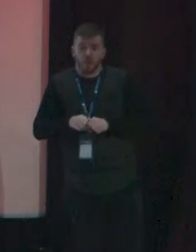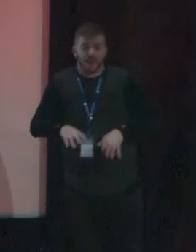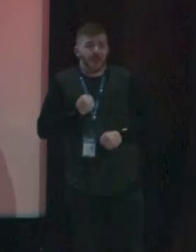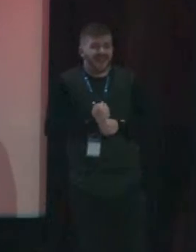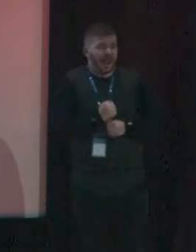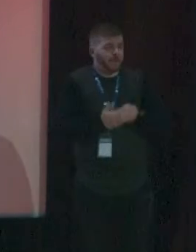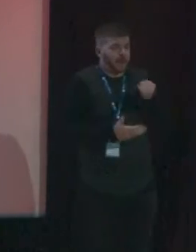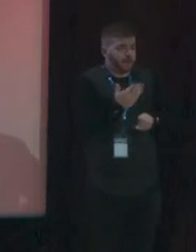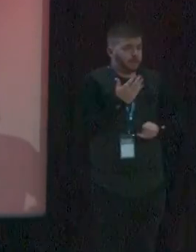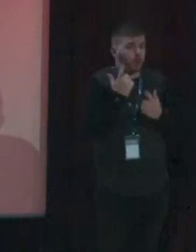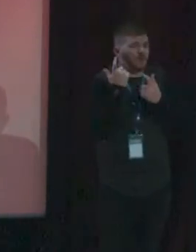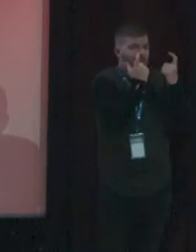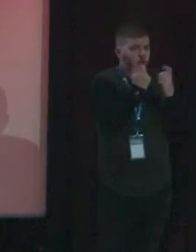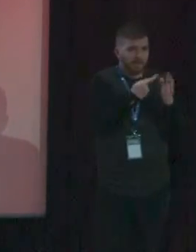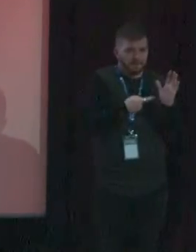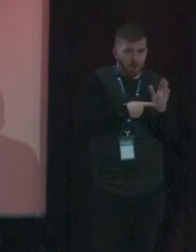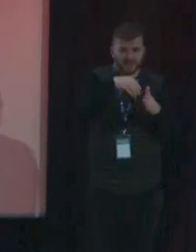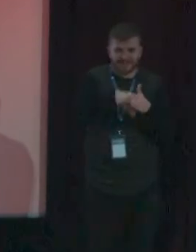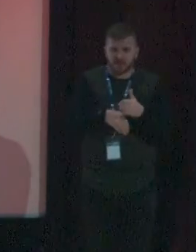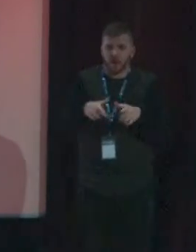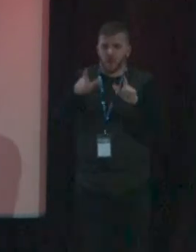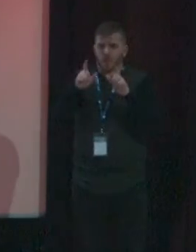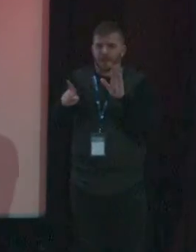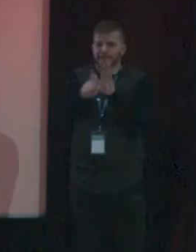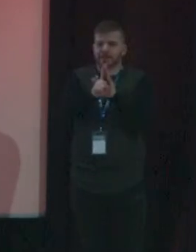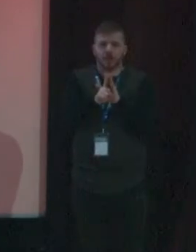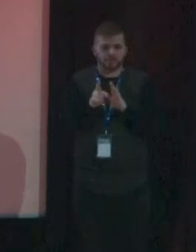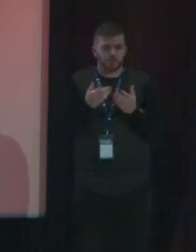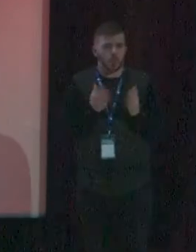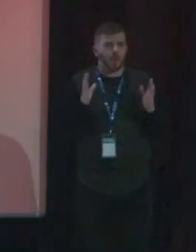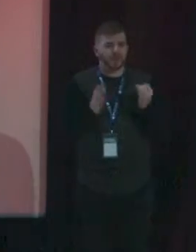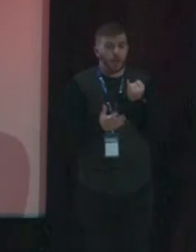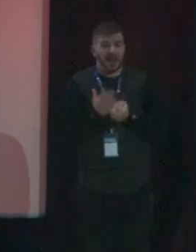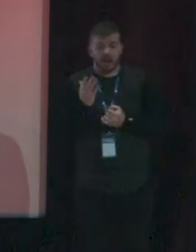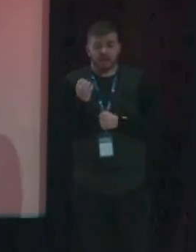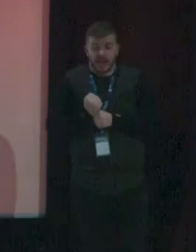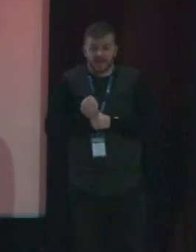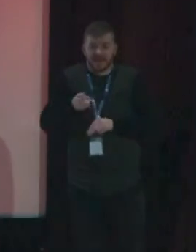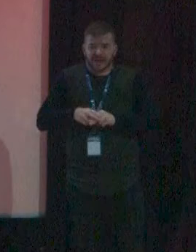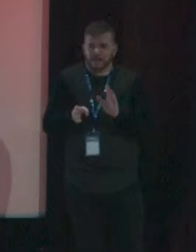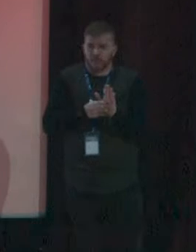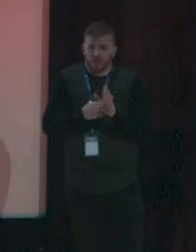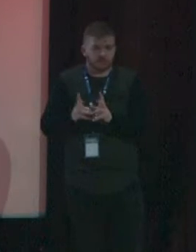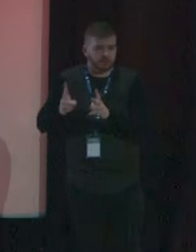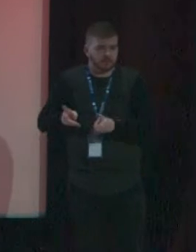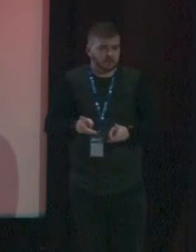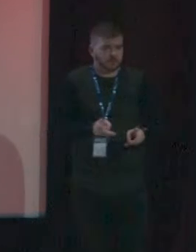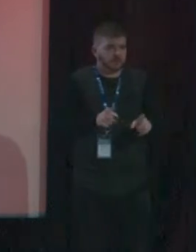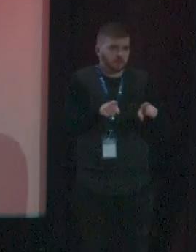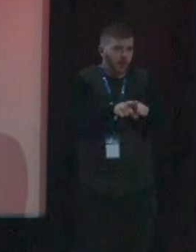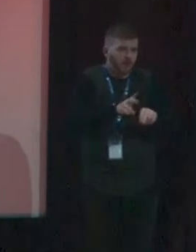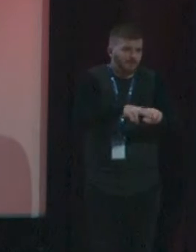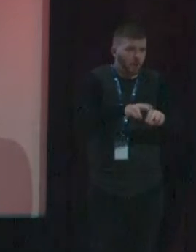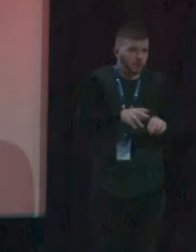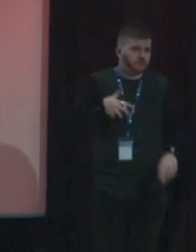this adventure plot inside Lords of Midnight is open. It doesn't end the game if Morkin gets killed, as he so often does, because like Frodo, he's a